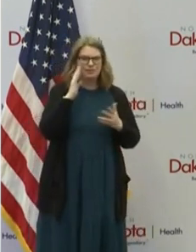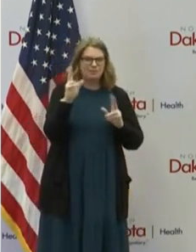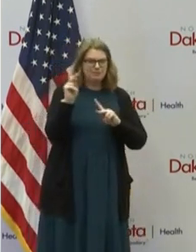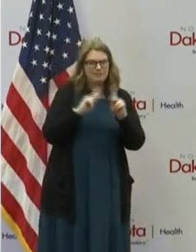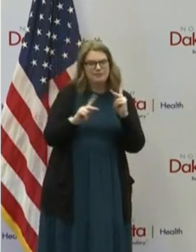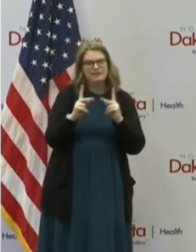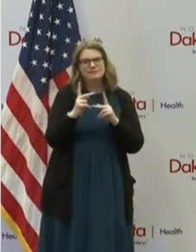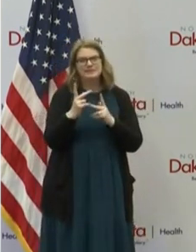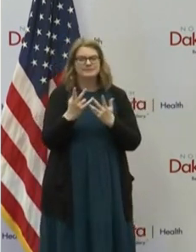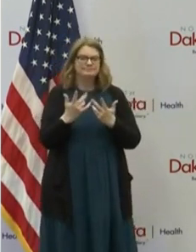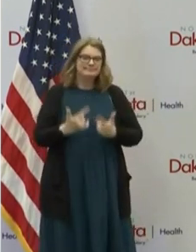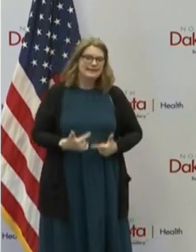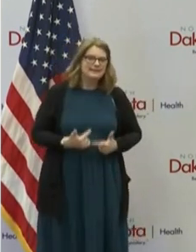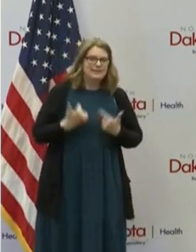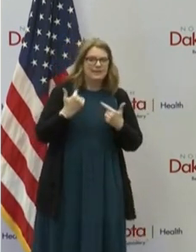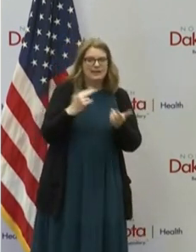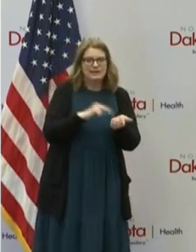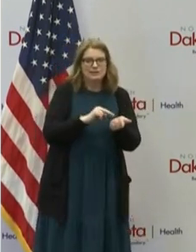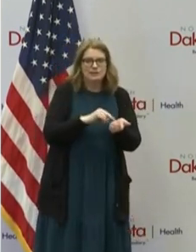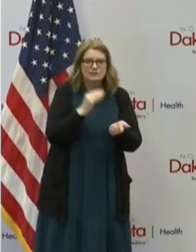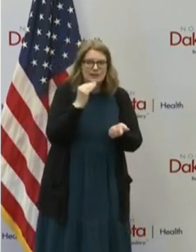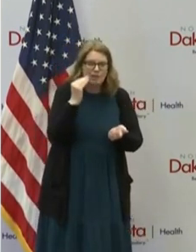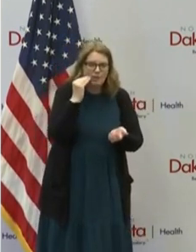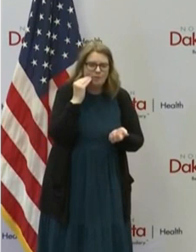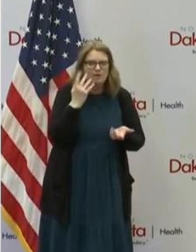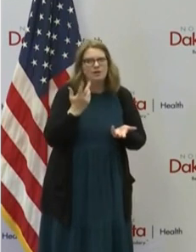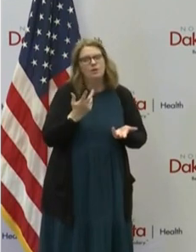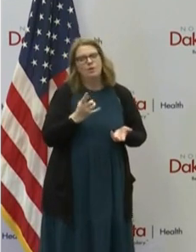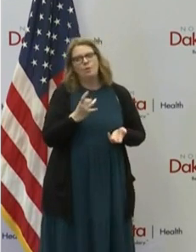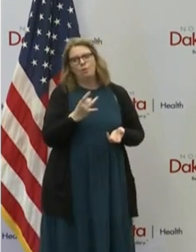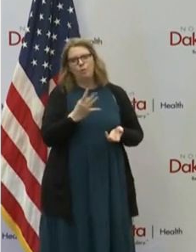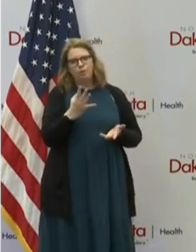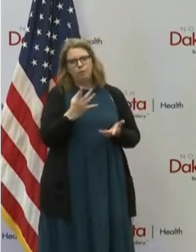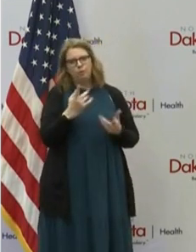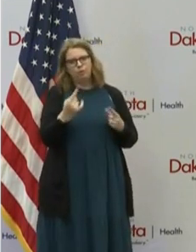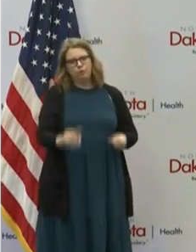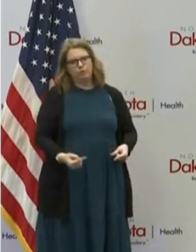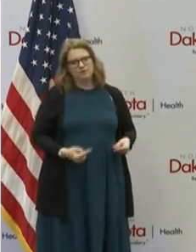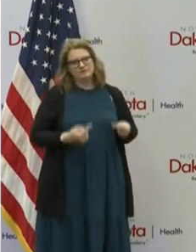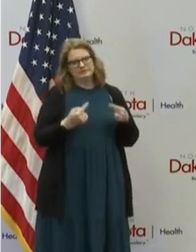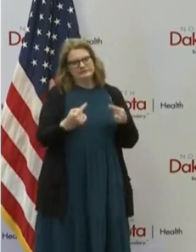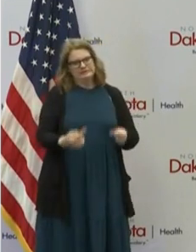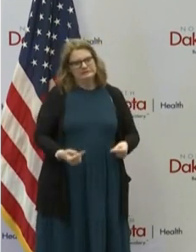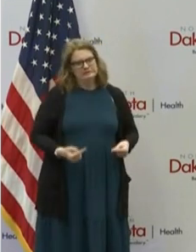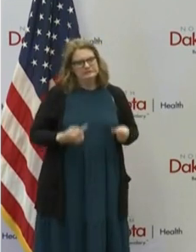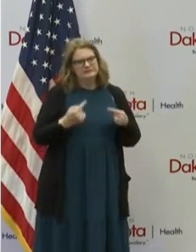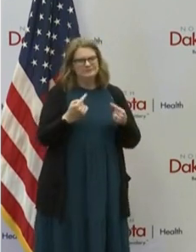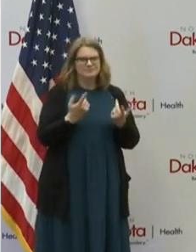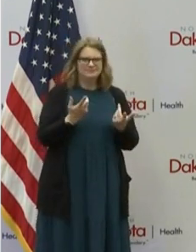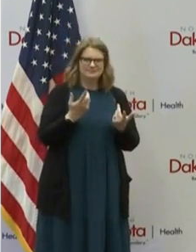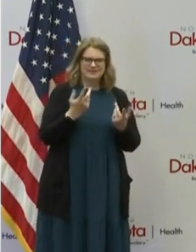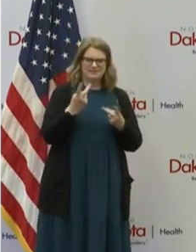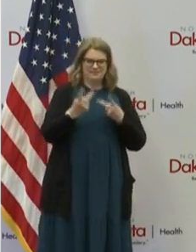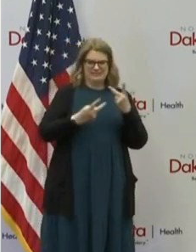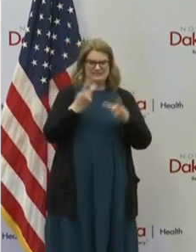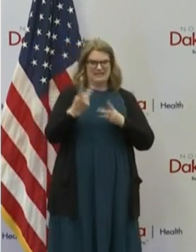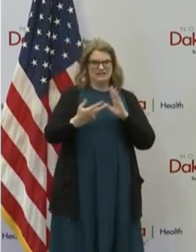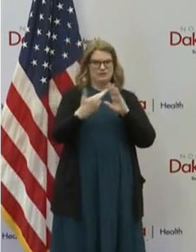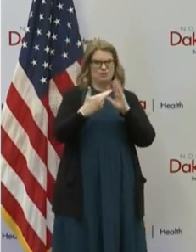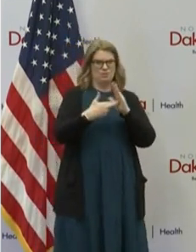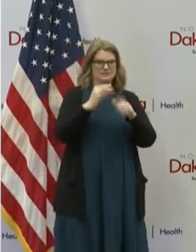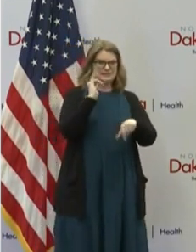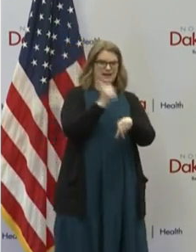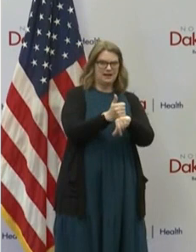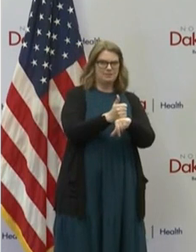ones that are in this facility setting. We know that it's been super trying because of the visitation rules that are